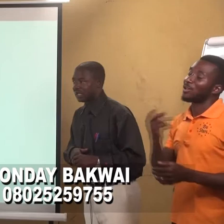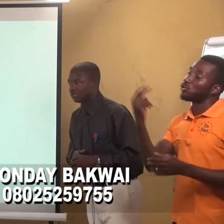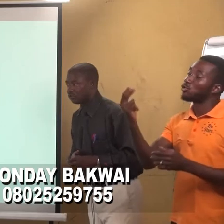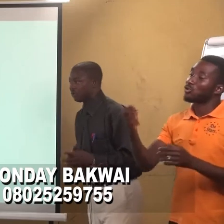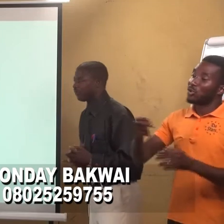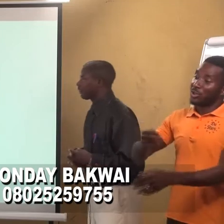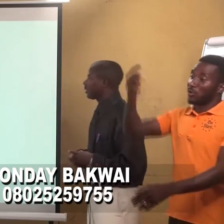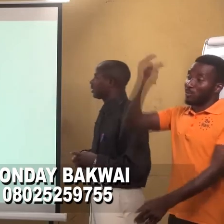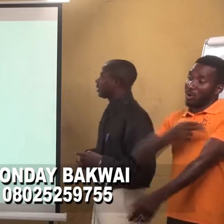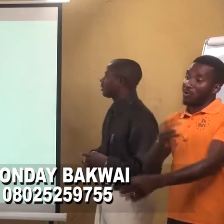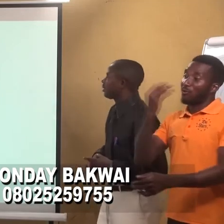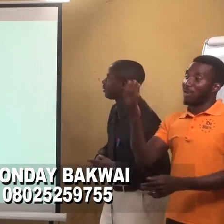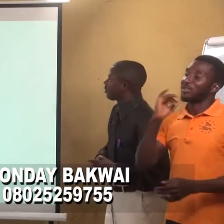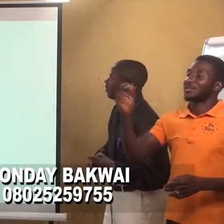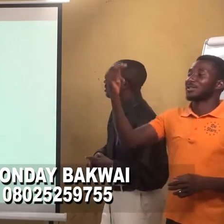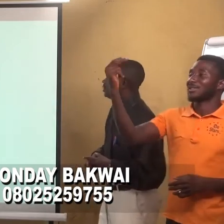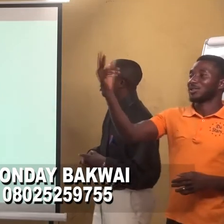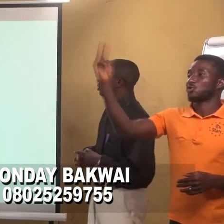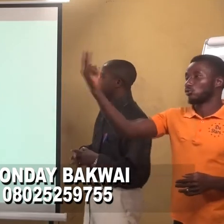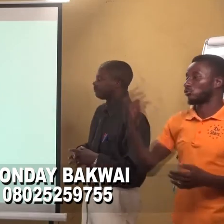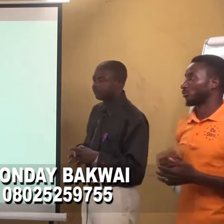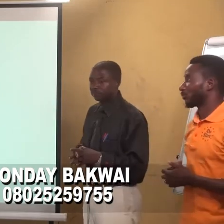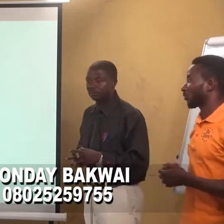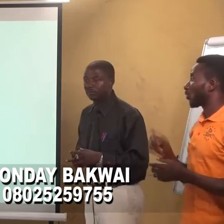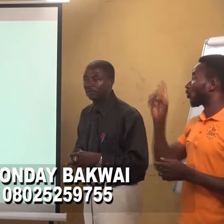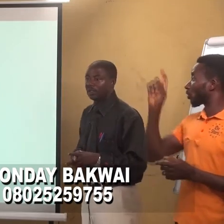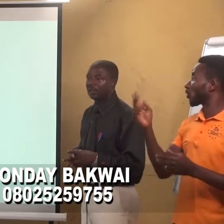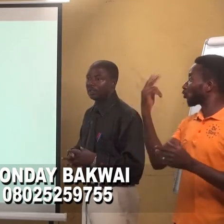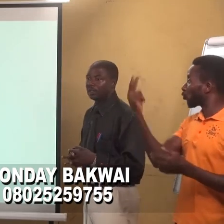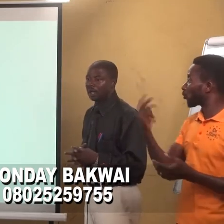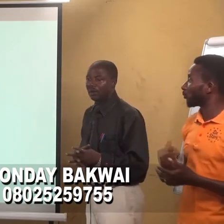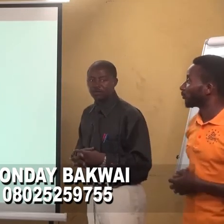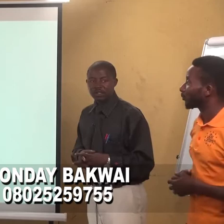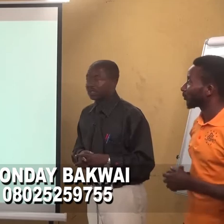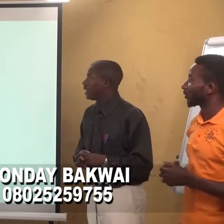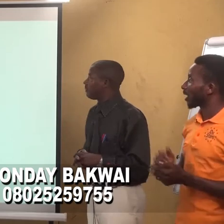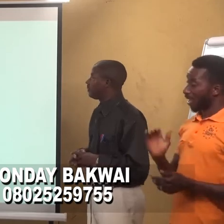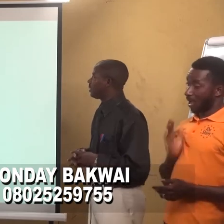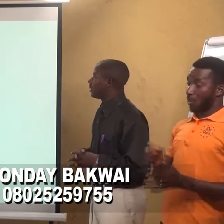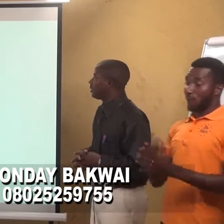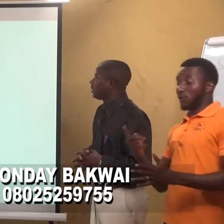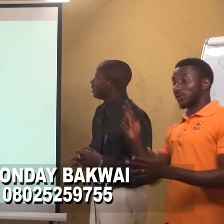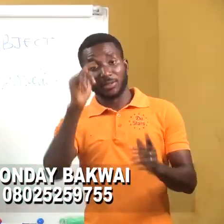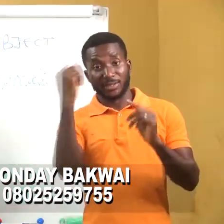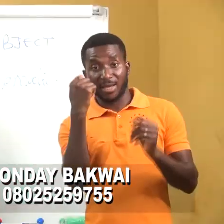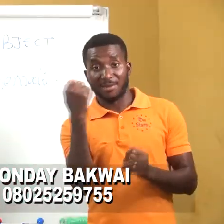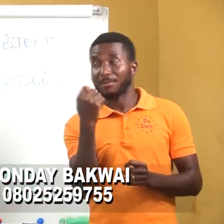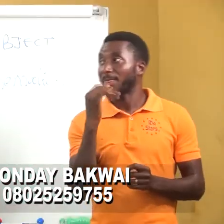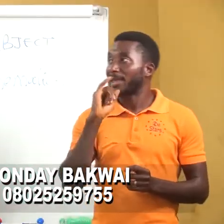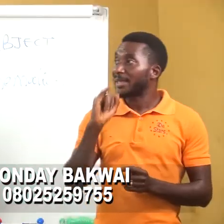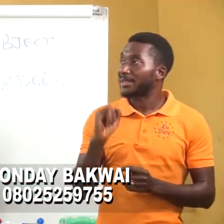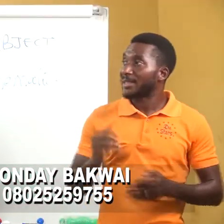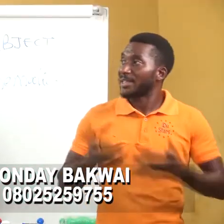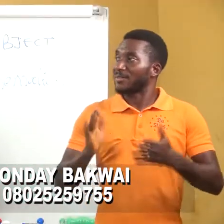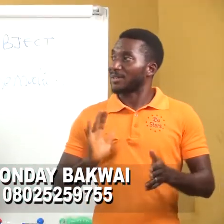is 32. Question 2. Our first term is given